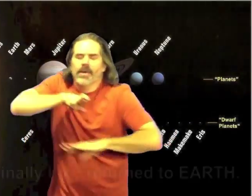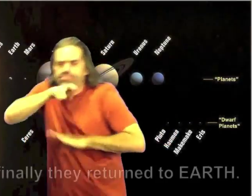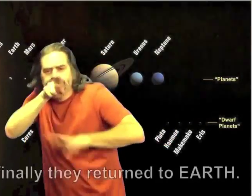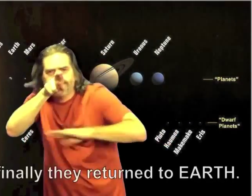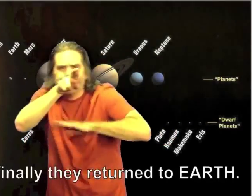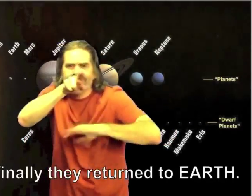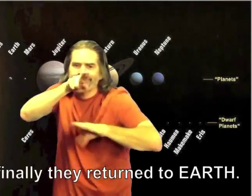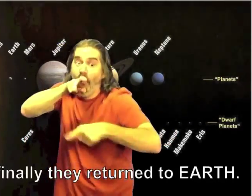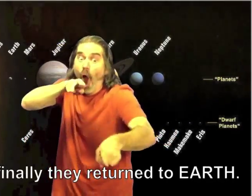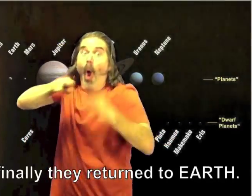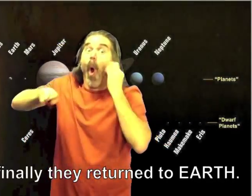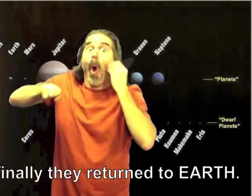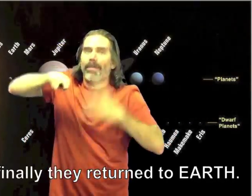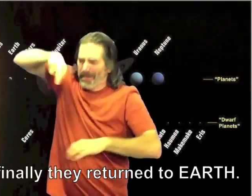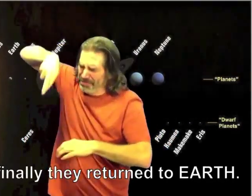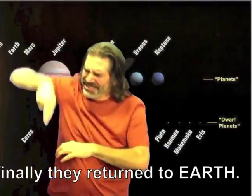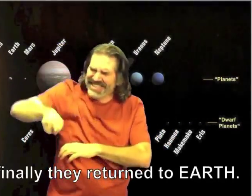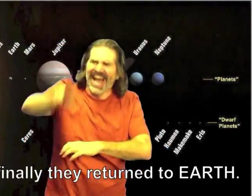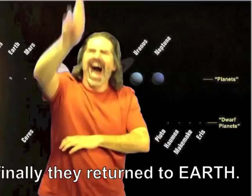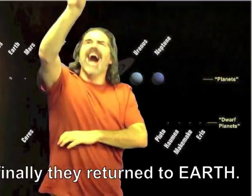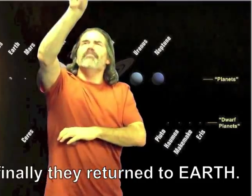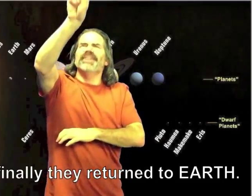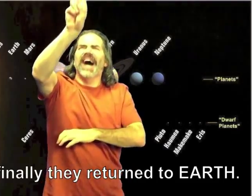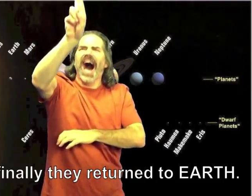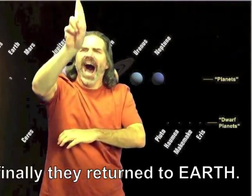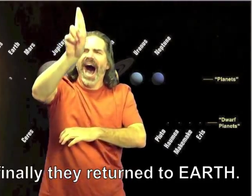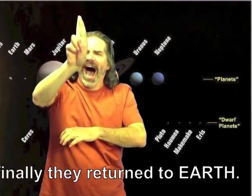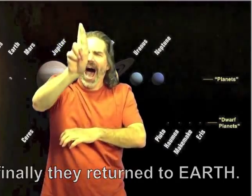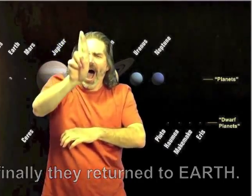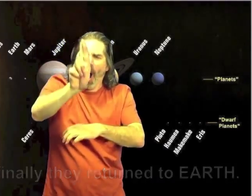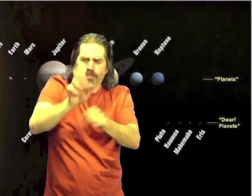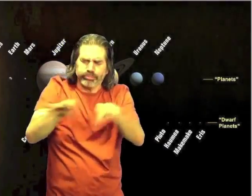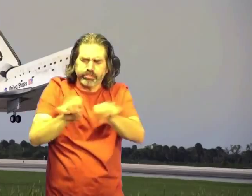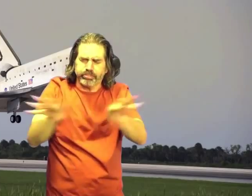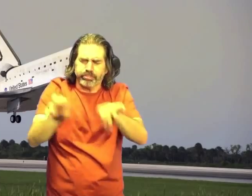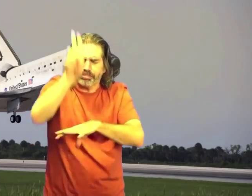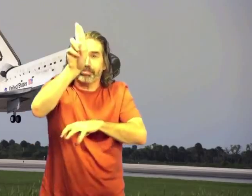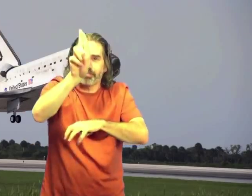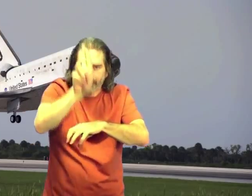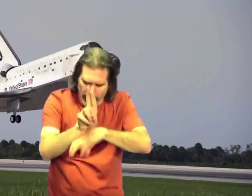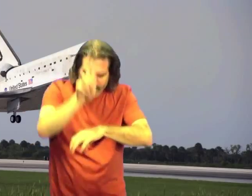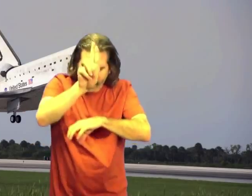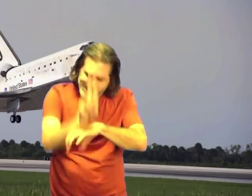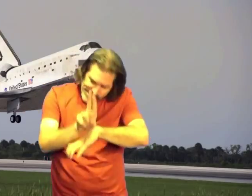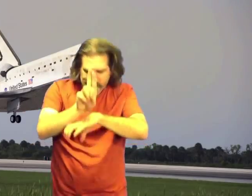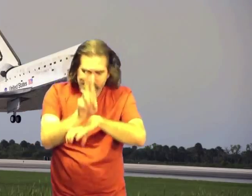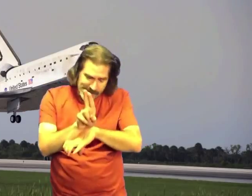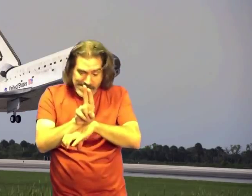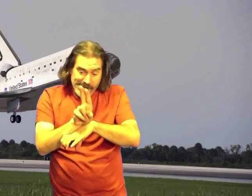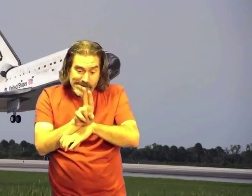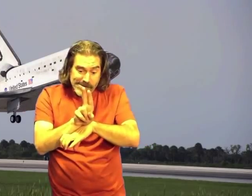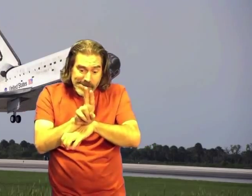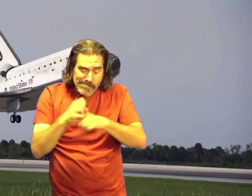Stanley. And finally, they came back to the planet Earth and landed safely.